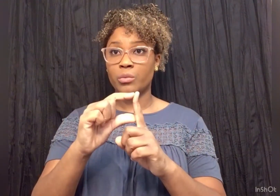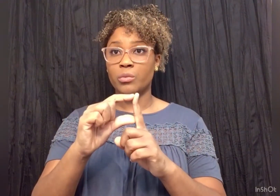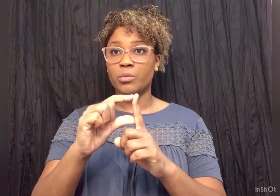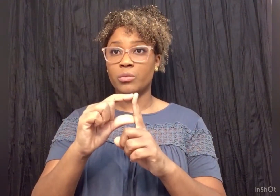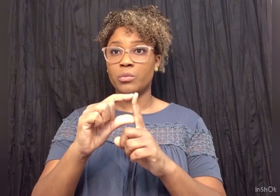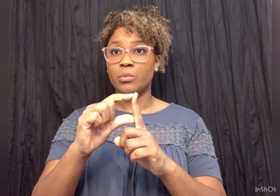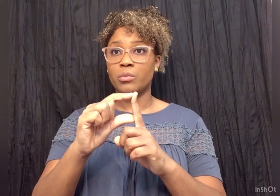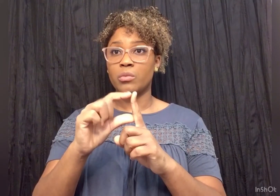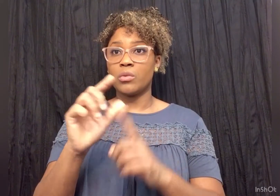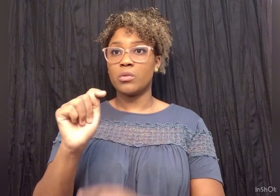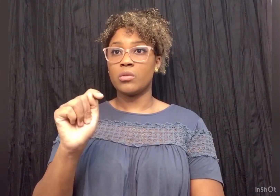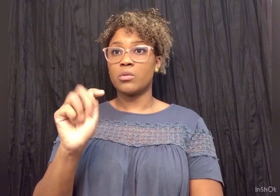transports.